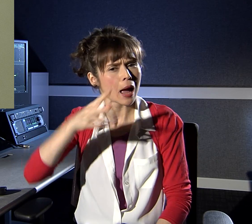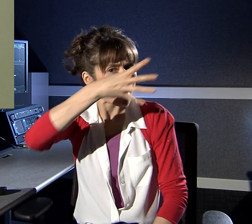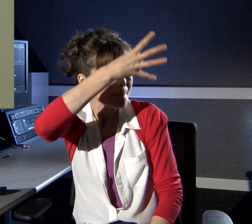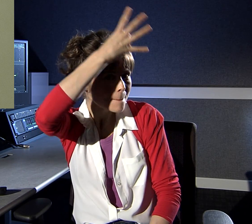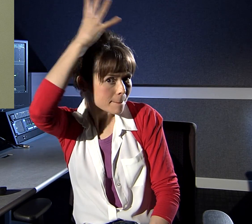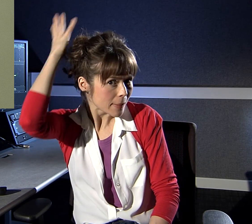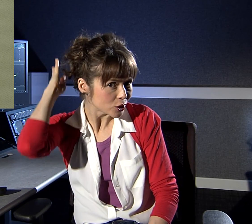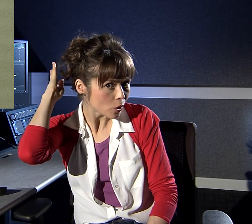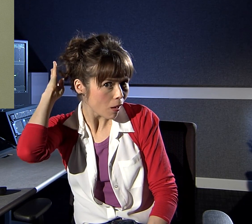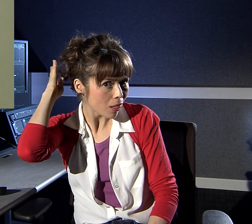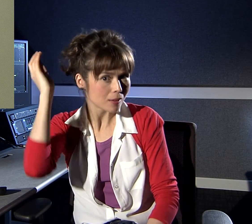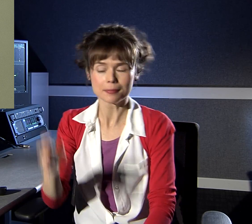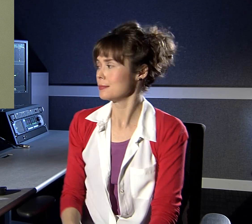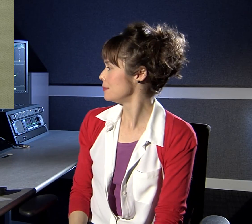Pistol, and his sign name.